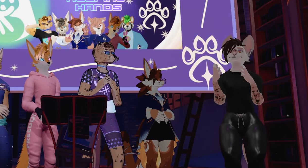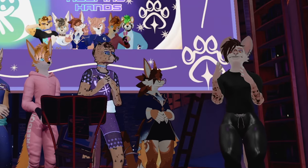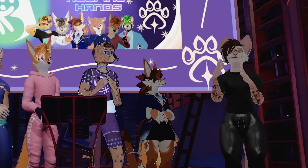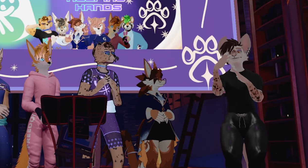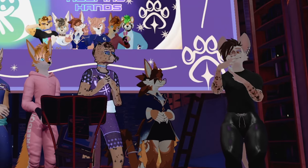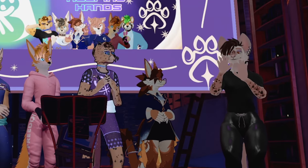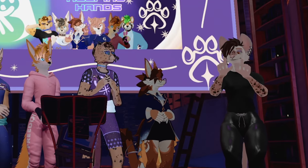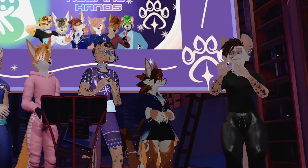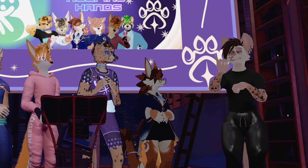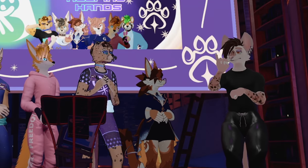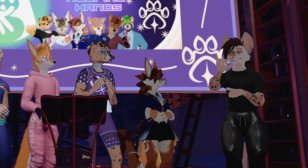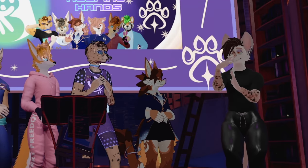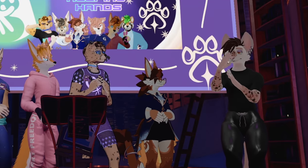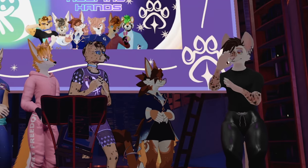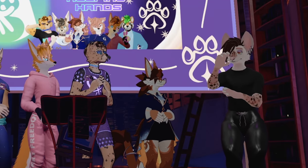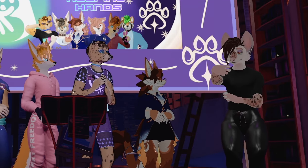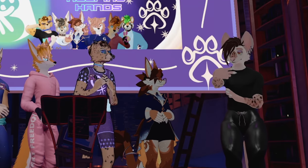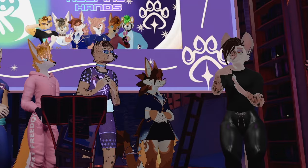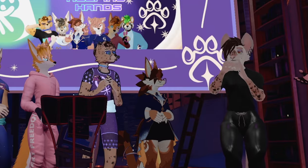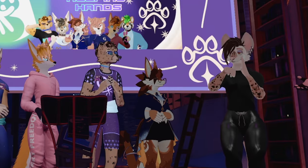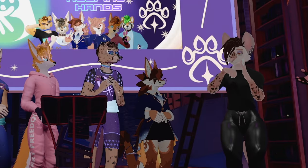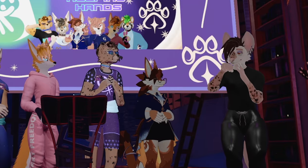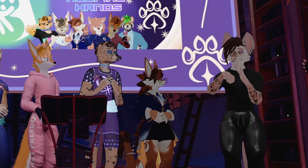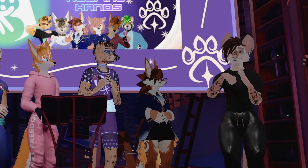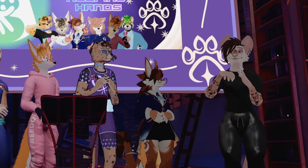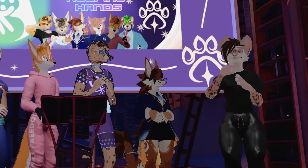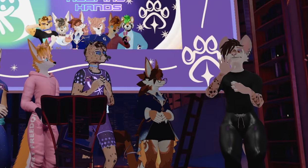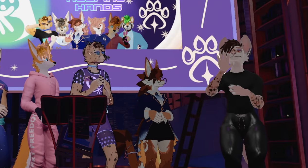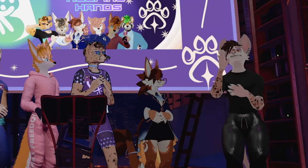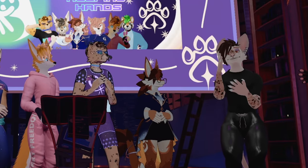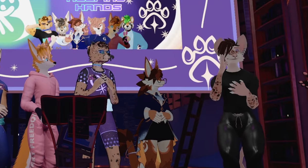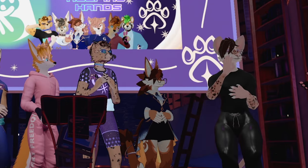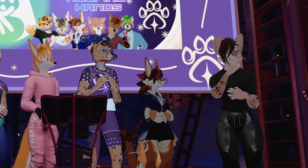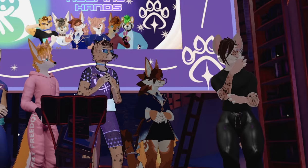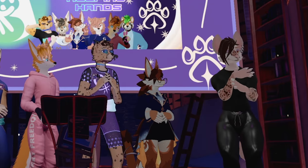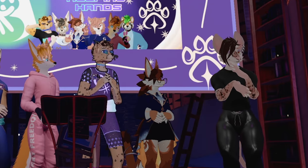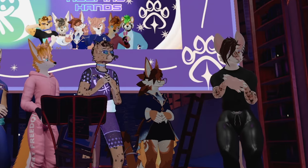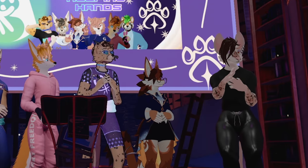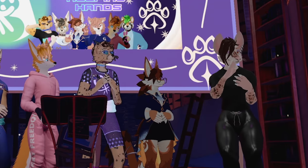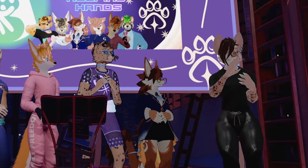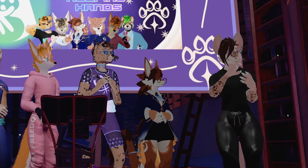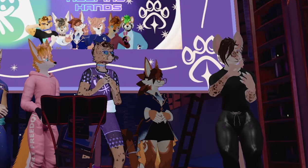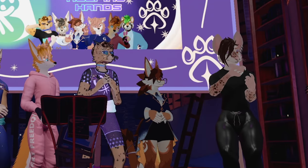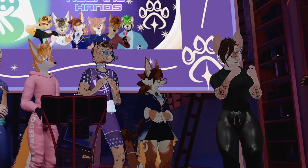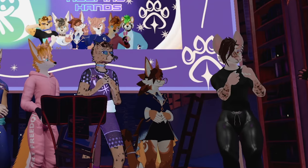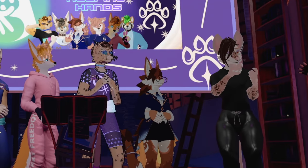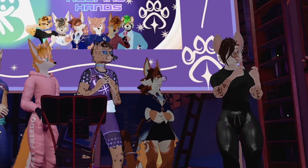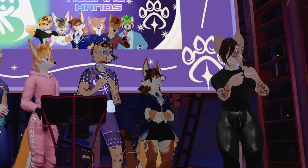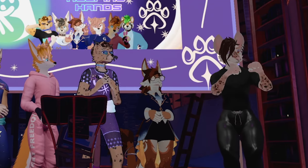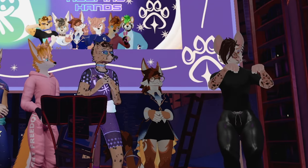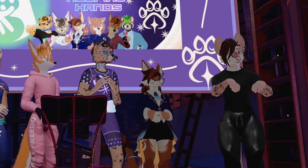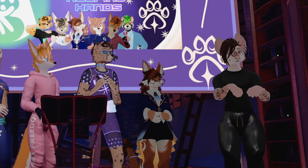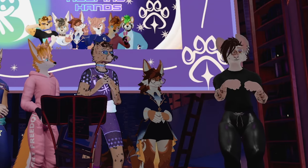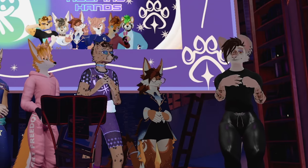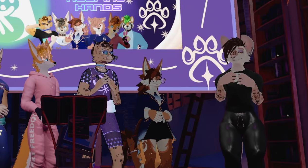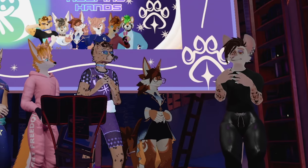are your hands interchangeable or does it matter which hand you're signing with? You do not